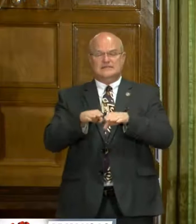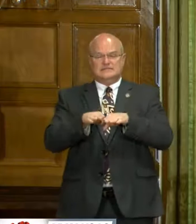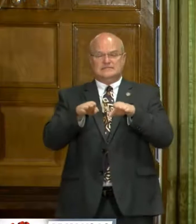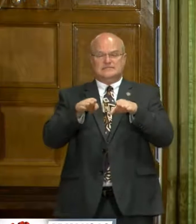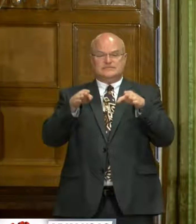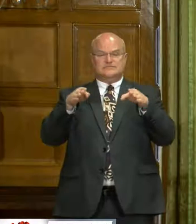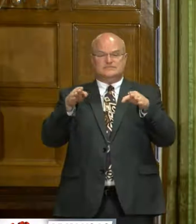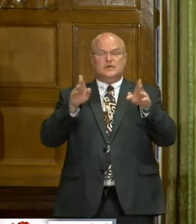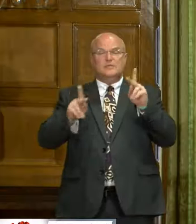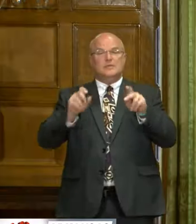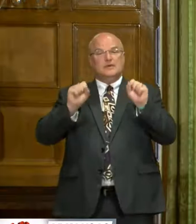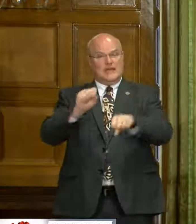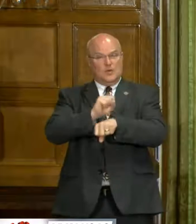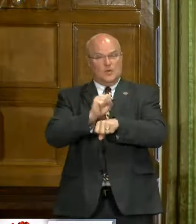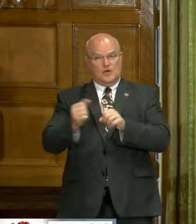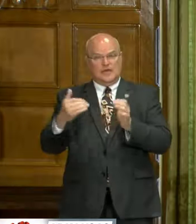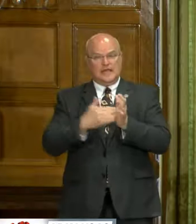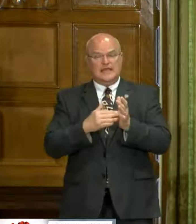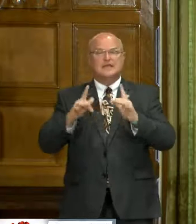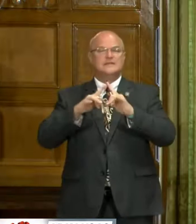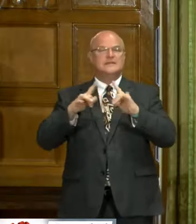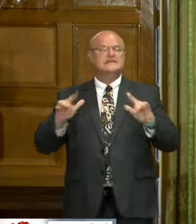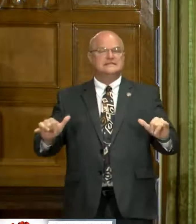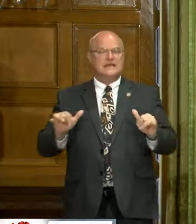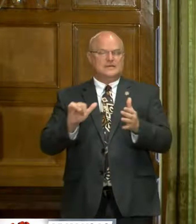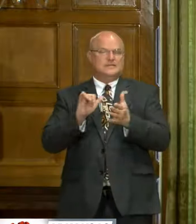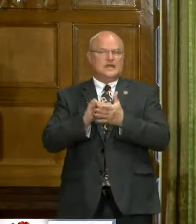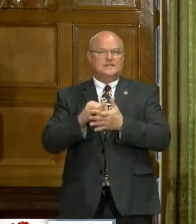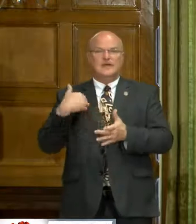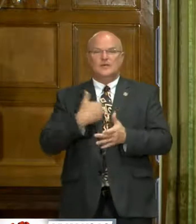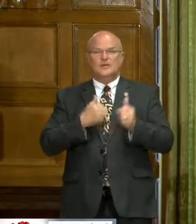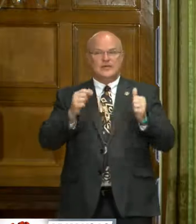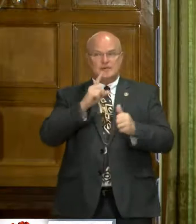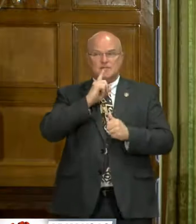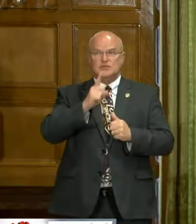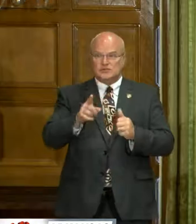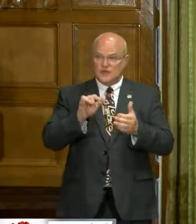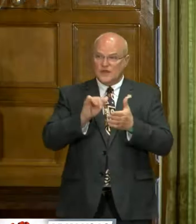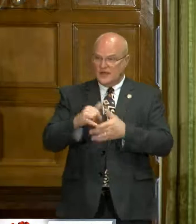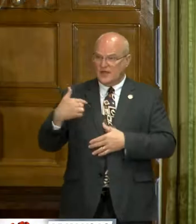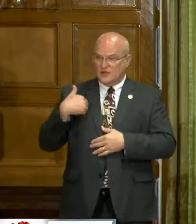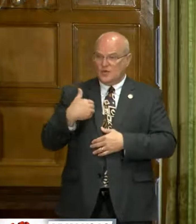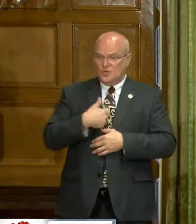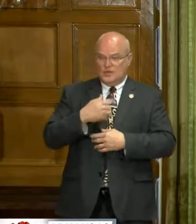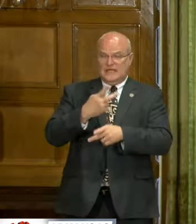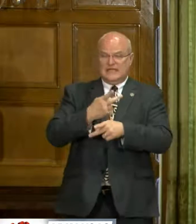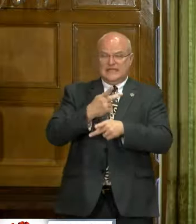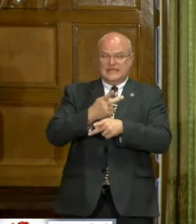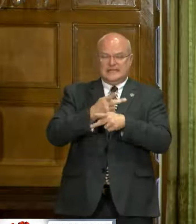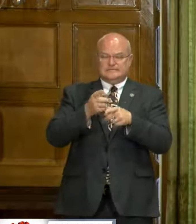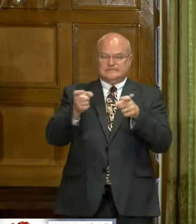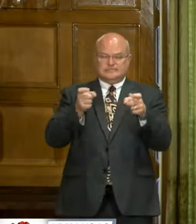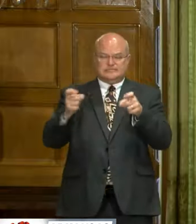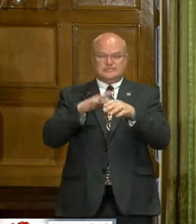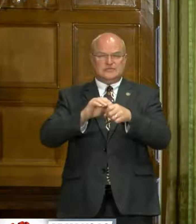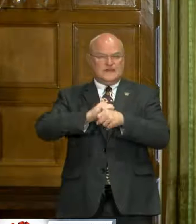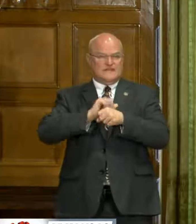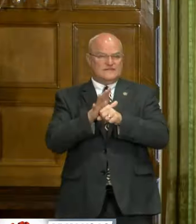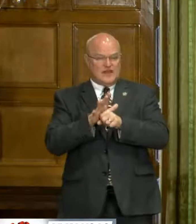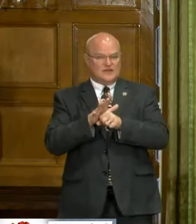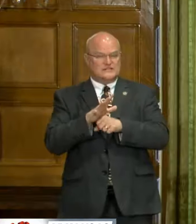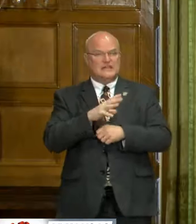so people can be employed, but at the same time that we can be sure that we keep a handle on this virus,